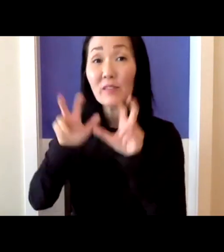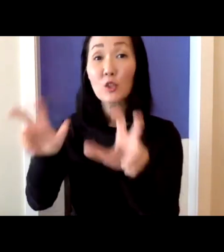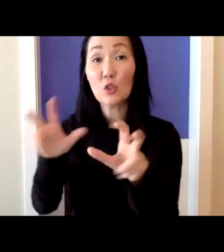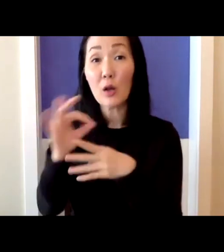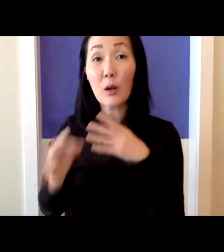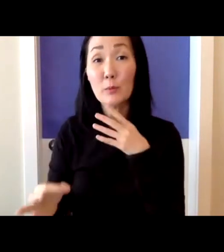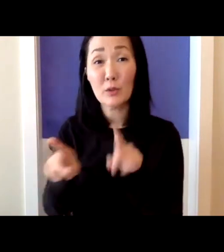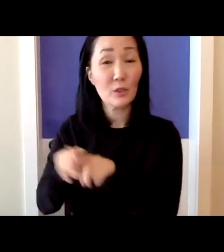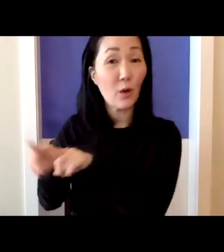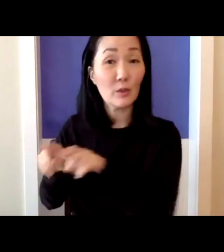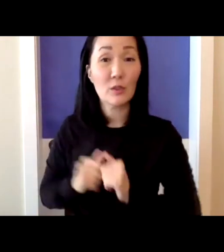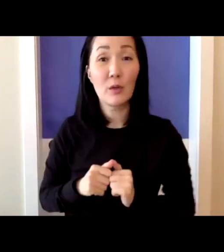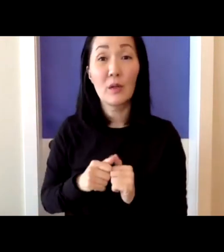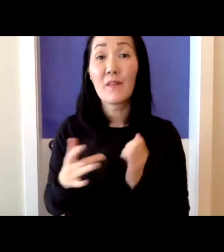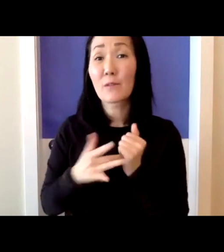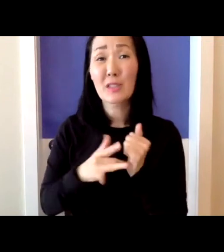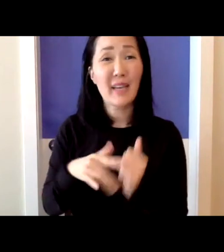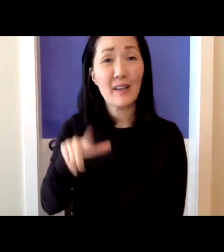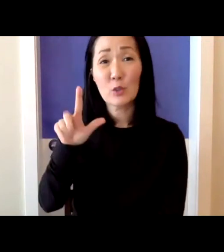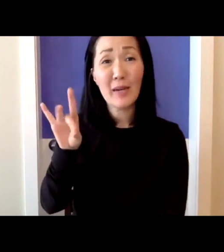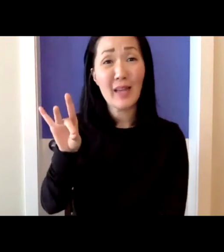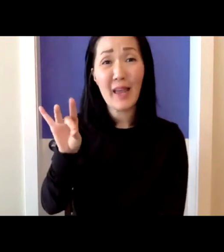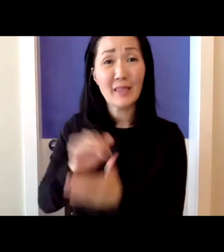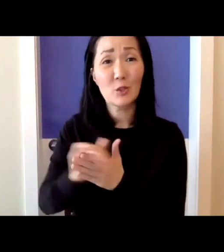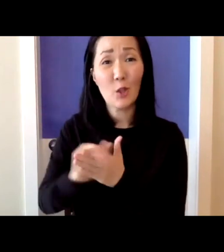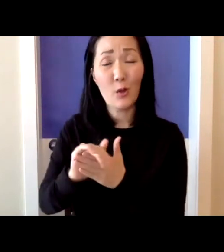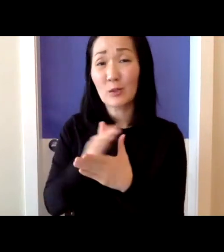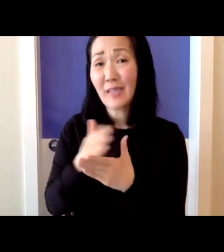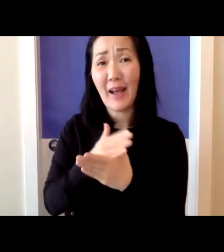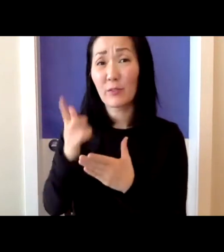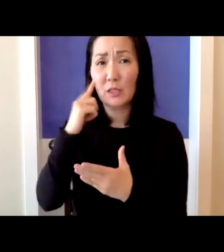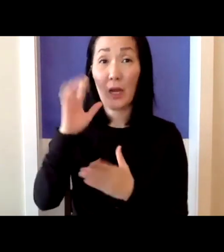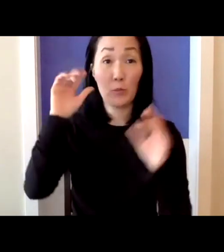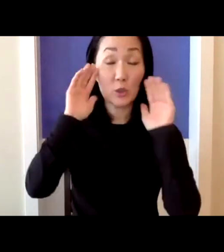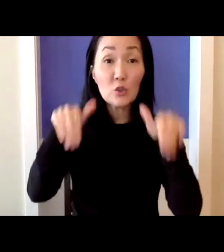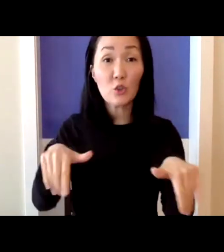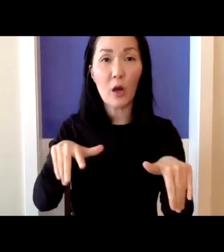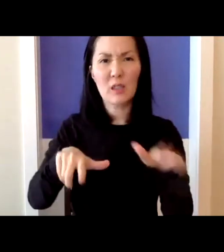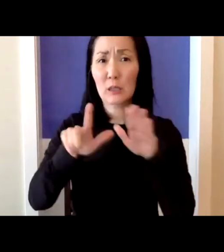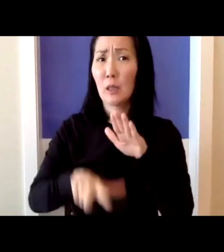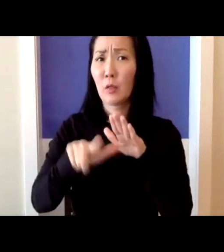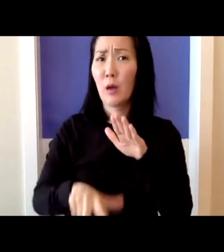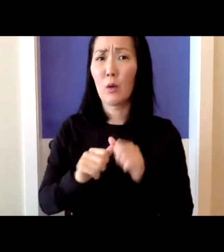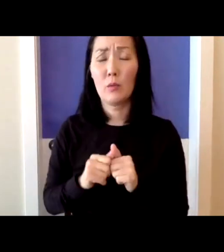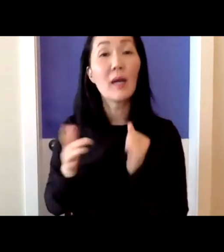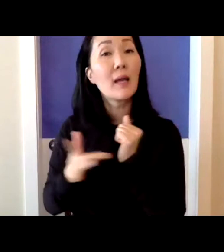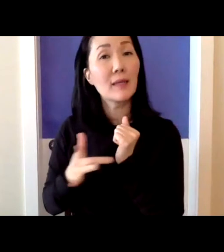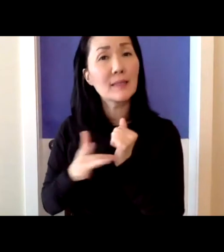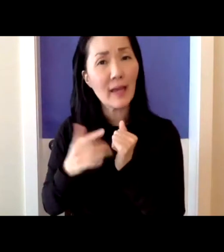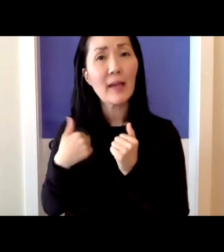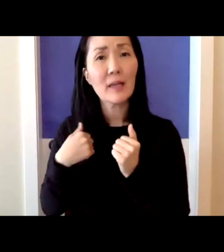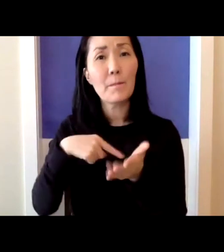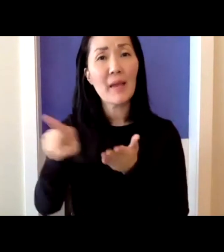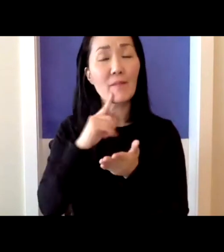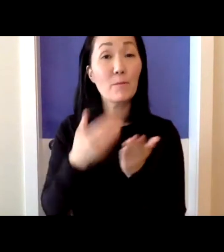tech at $28 an average. I was actually a little shocked how low it was. Tech companies not only throw money around on salaries, but you